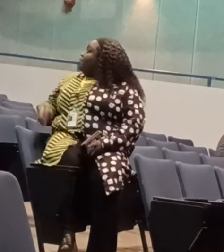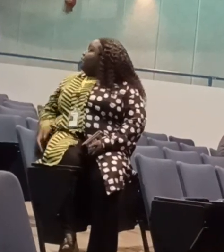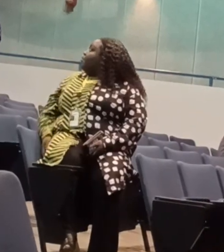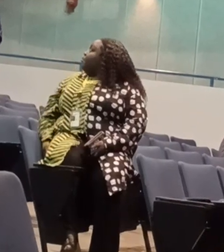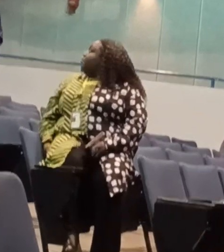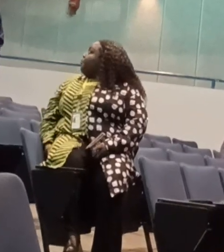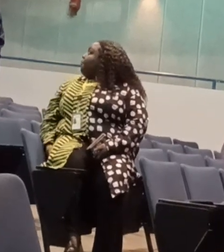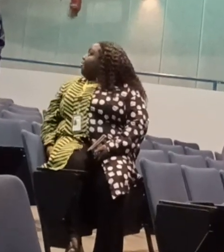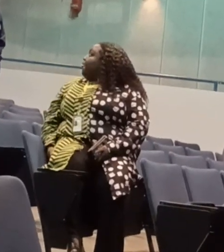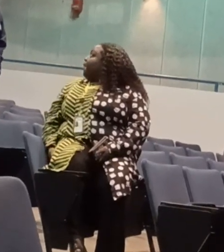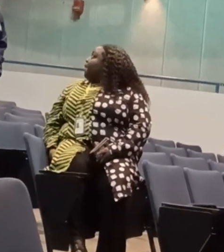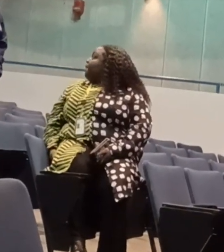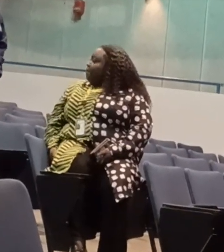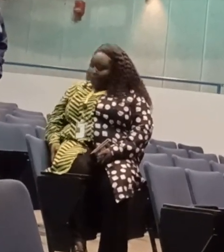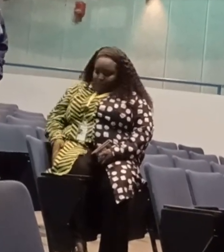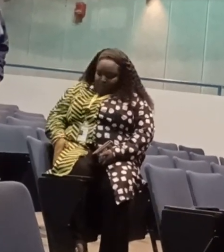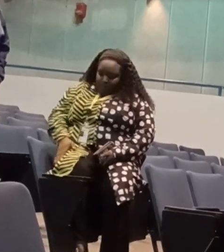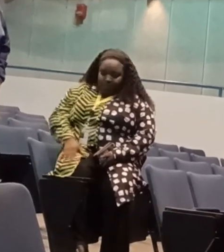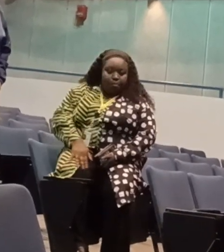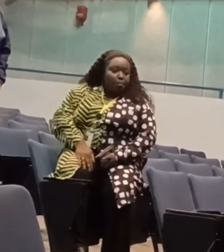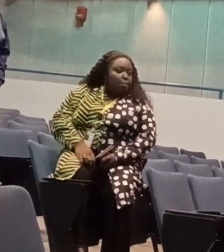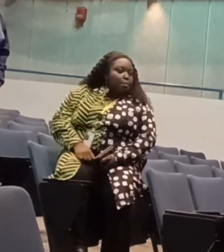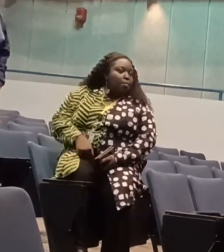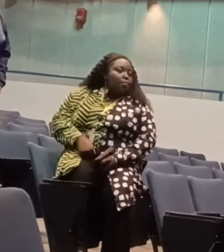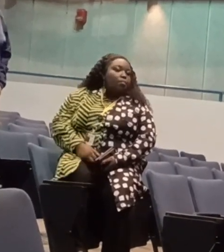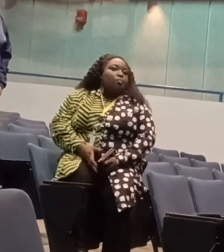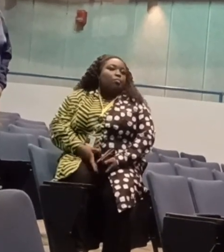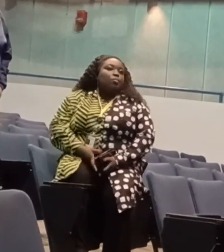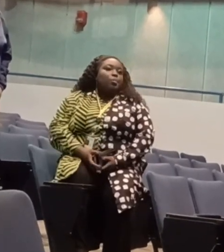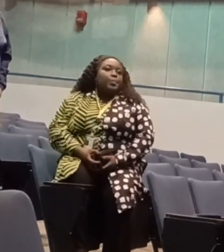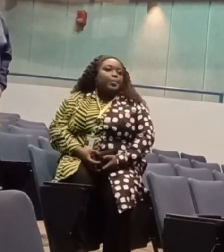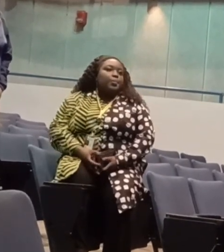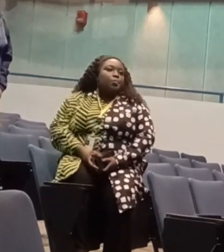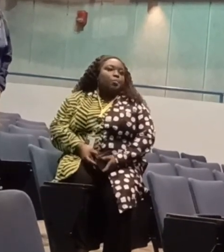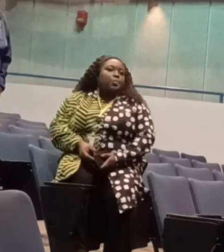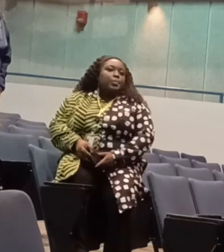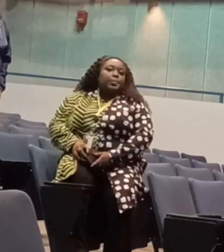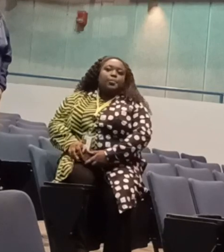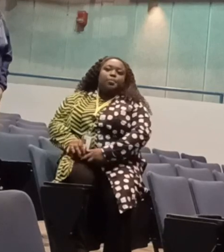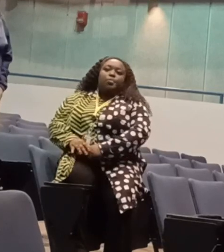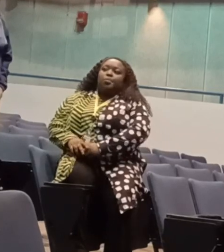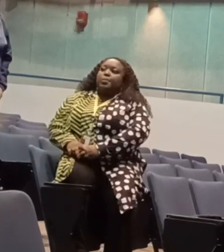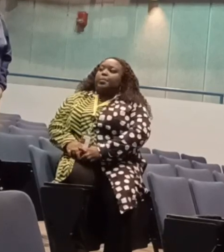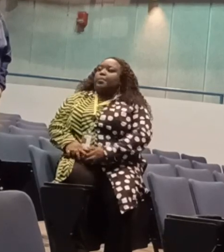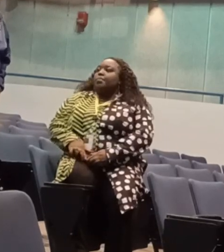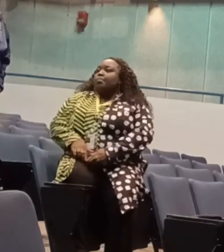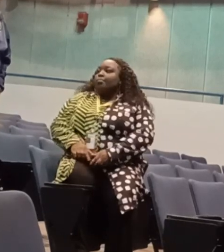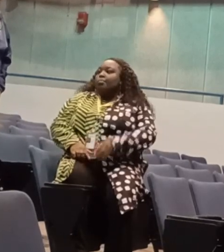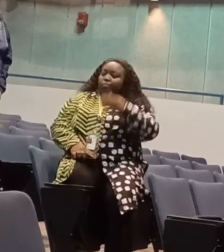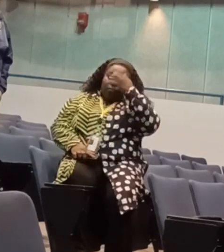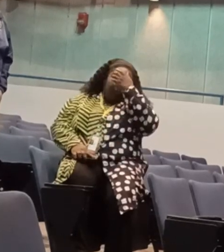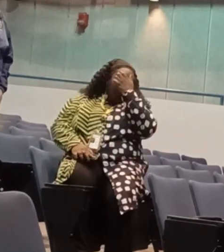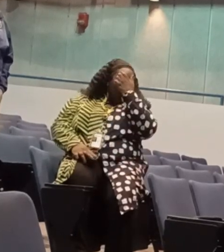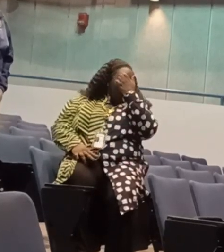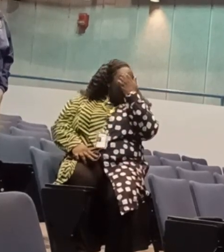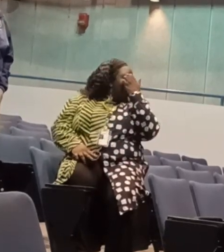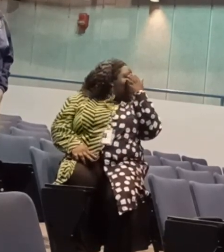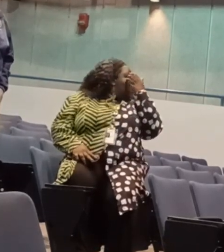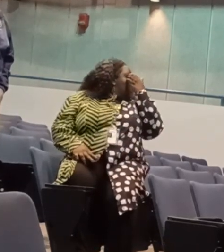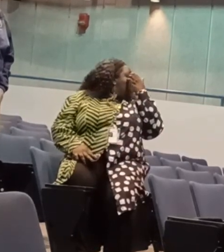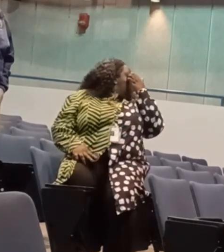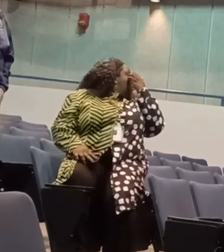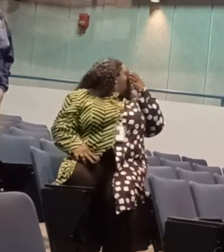residents of this community have suffered the effects of all the diesel buses and all the CNG buses and all the traffic. They're the